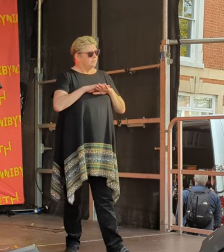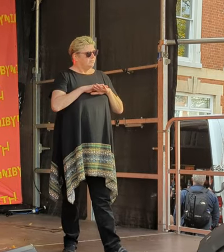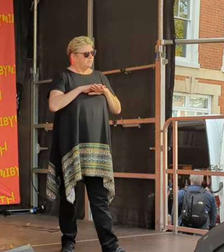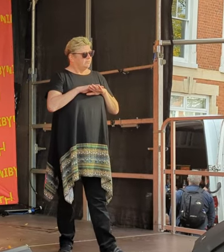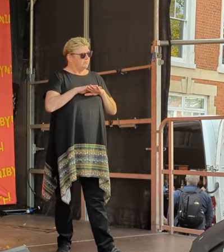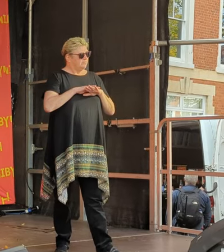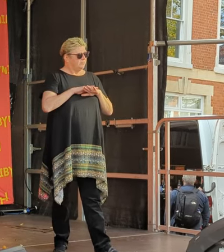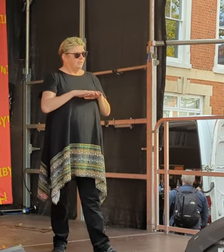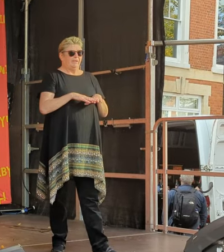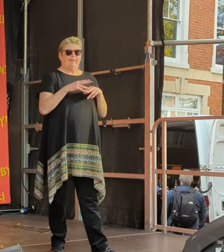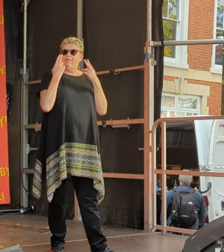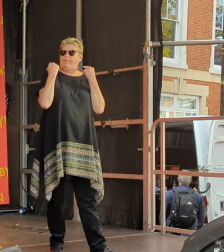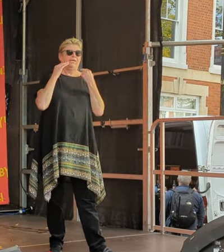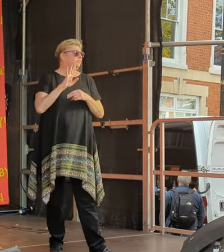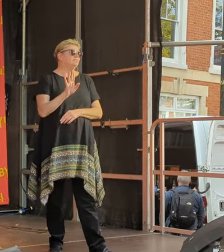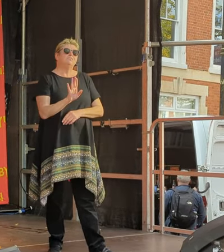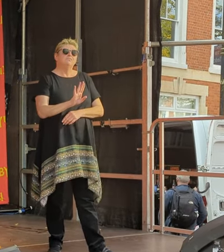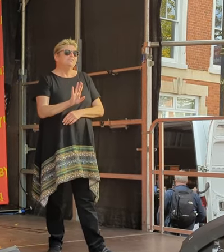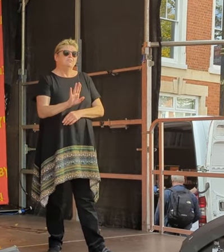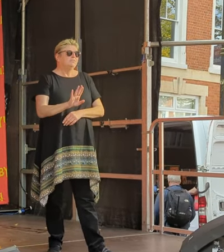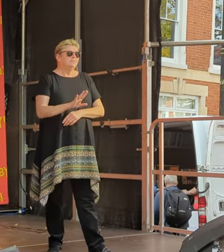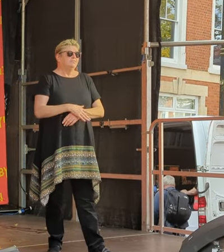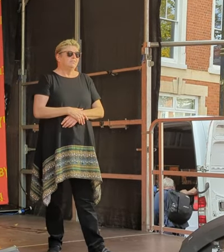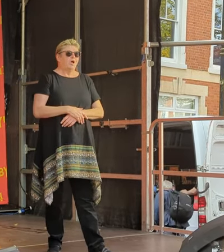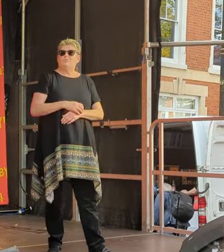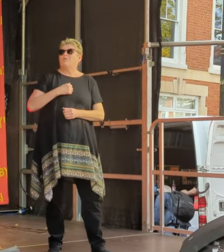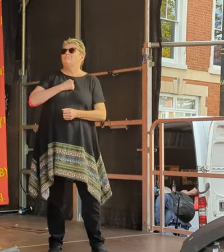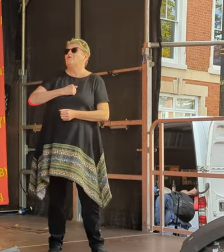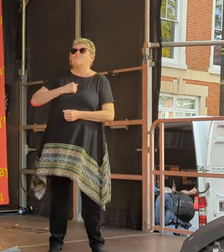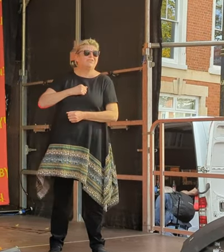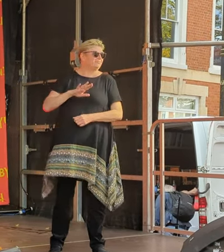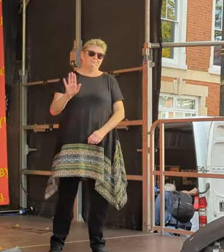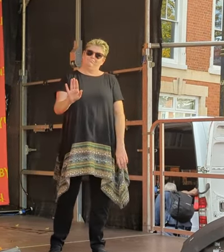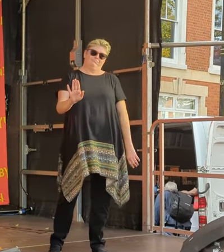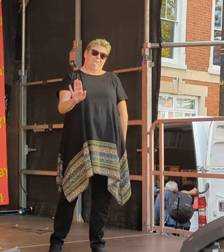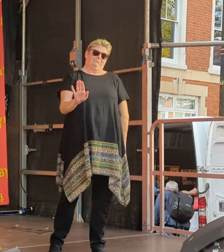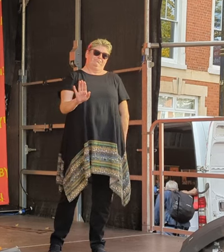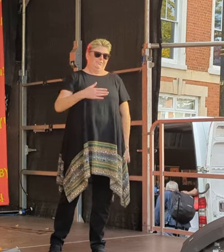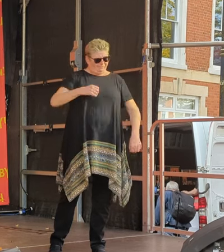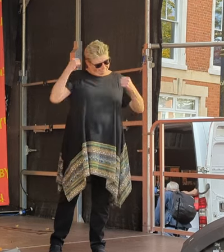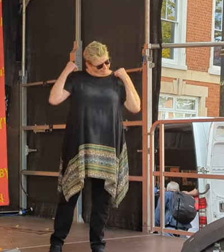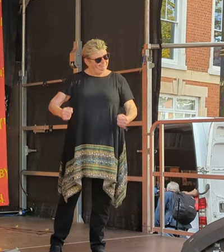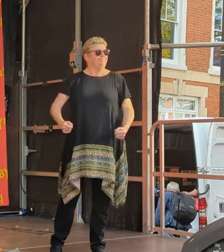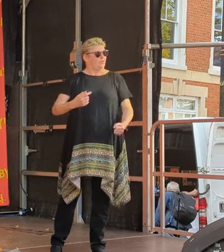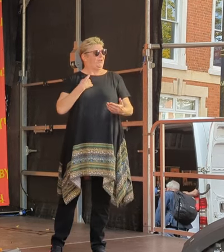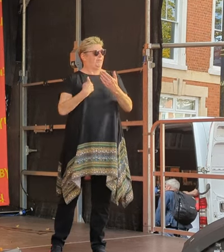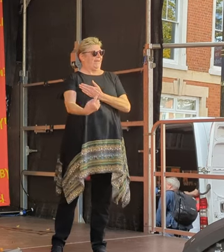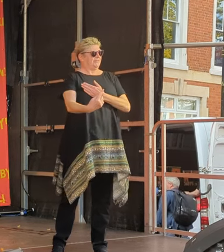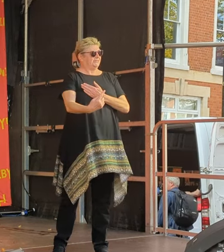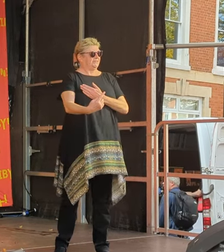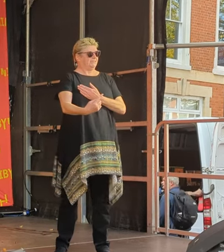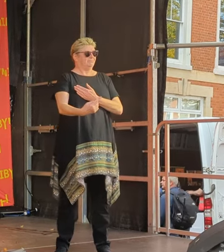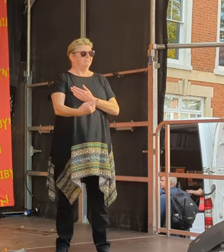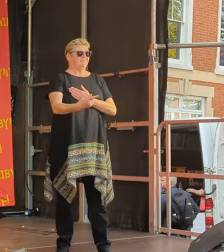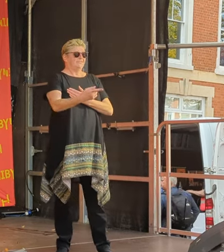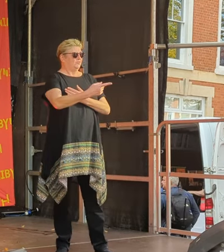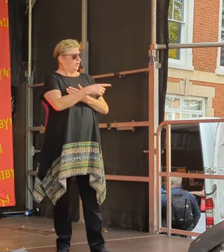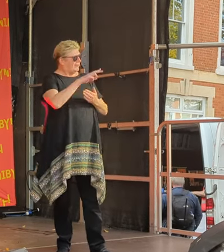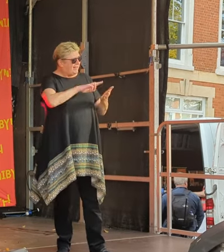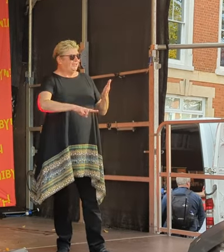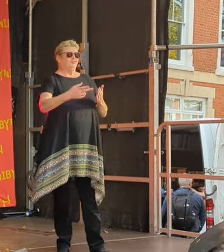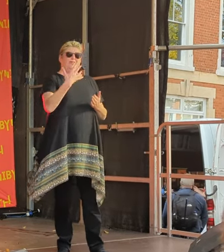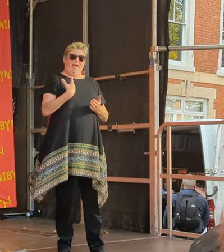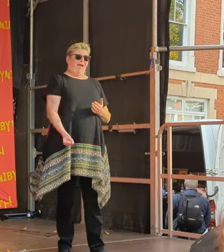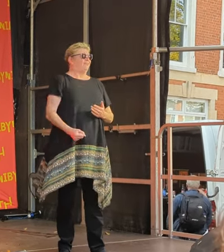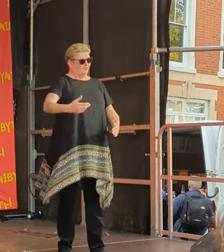we mustn't be timid, my friends. We mustn't be timid or apologetic in our demand for our independence. As a nation, we